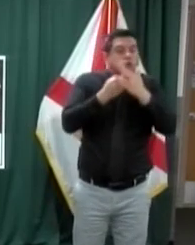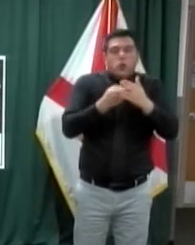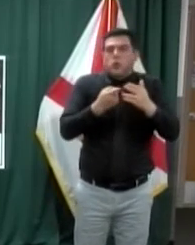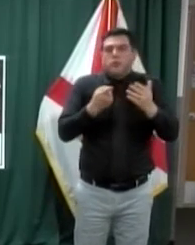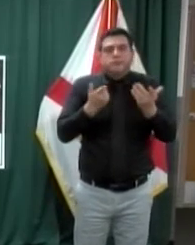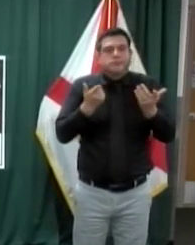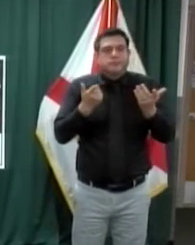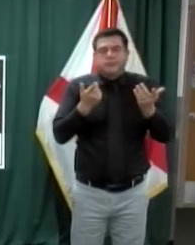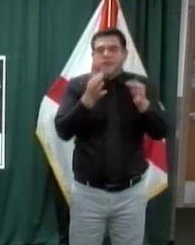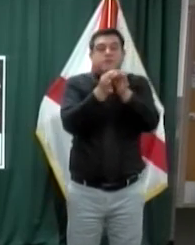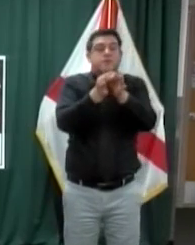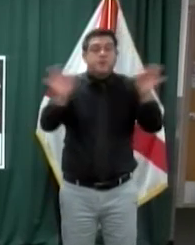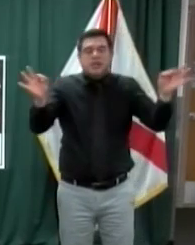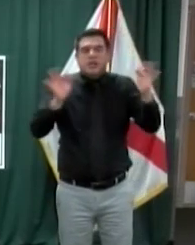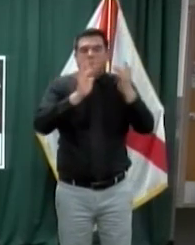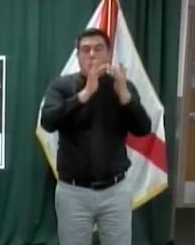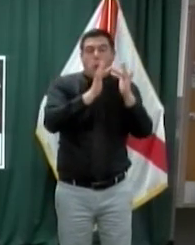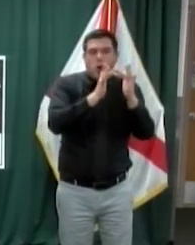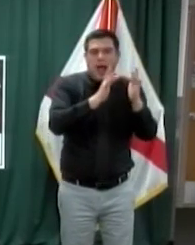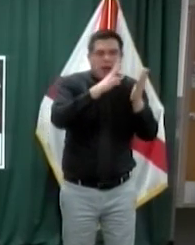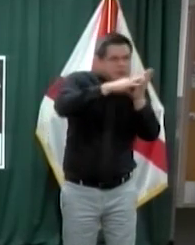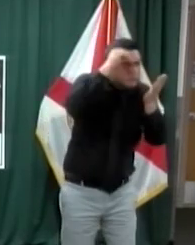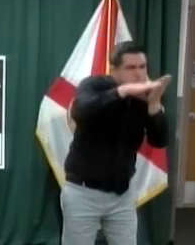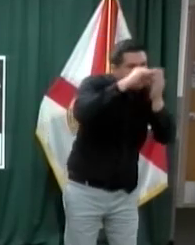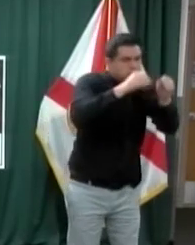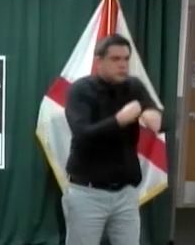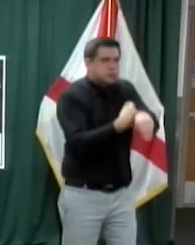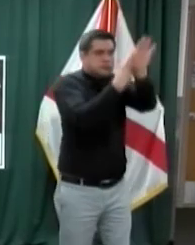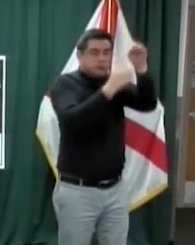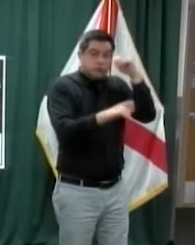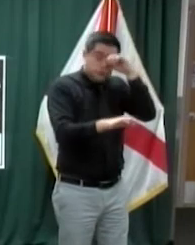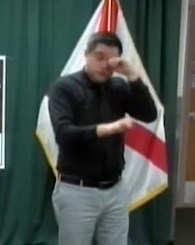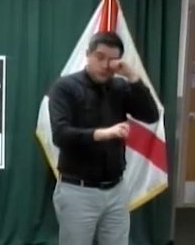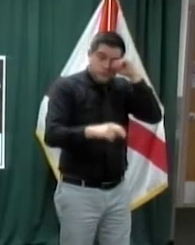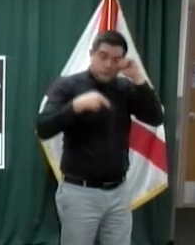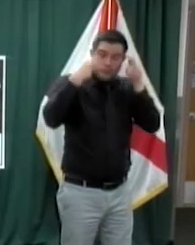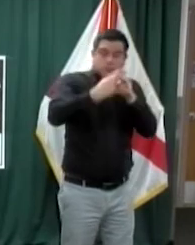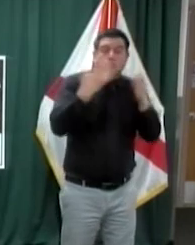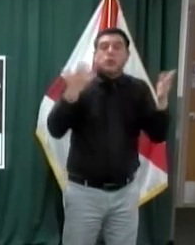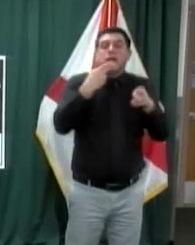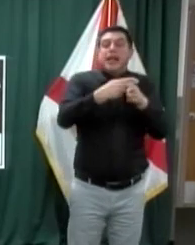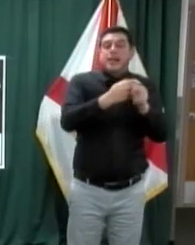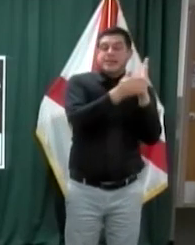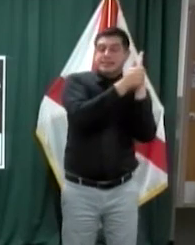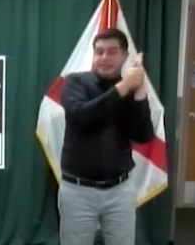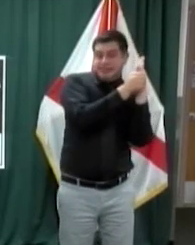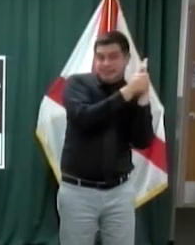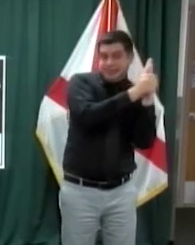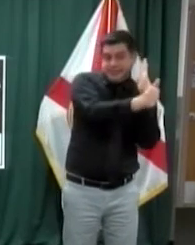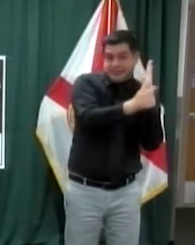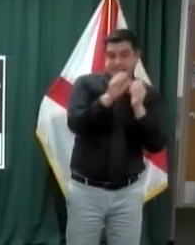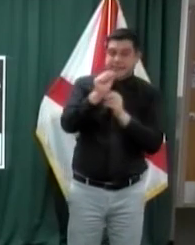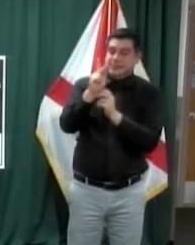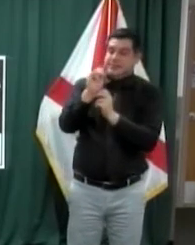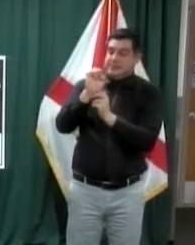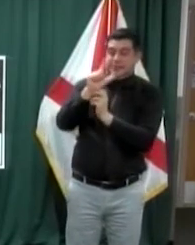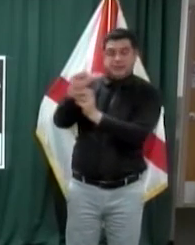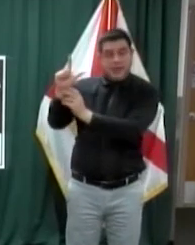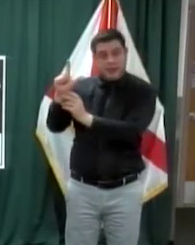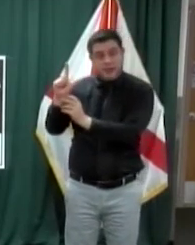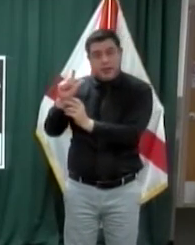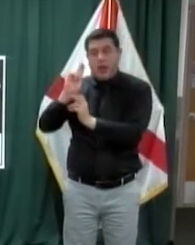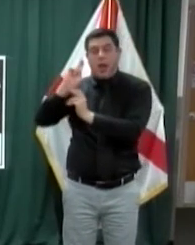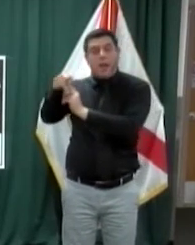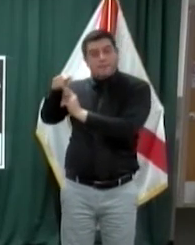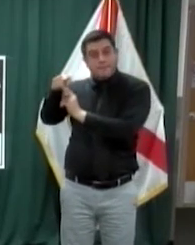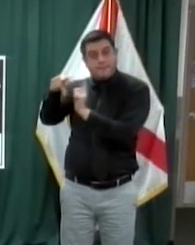Florida. Again, it is available through our website. It is a partnership with Metrics Learning. There are over 5,000